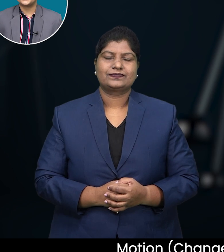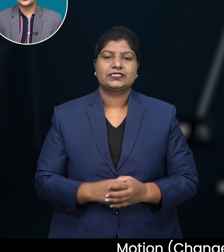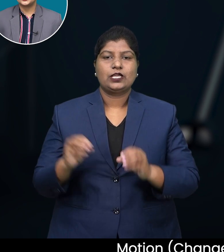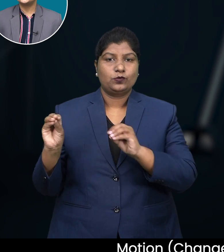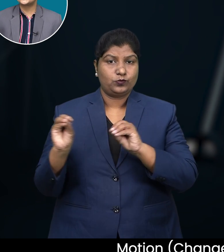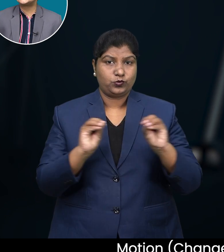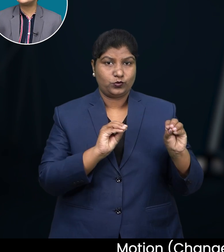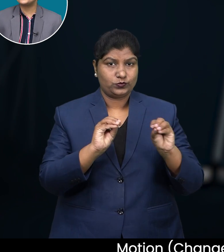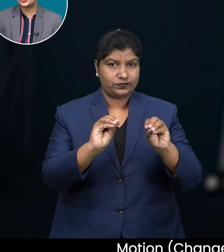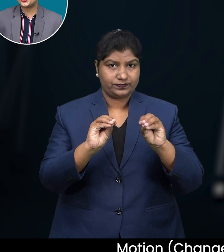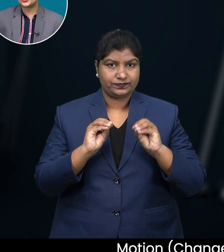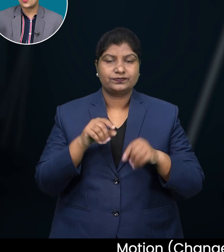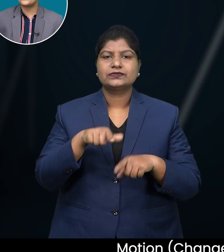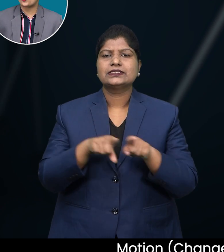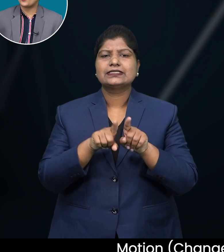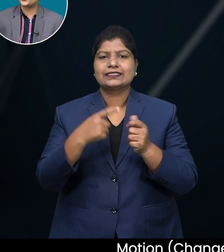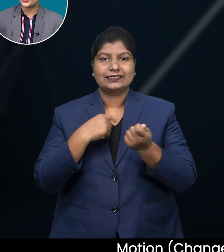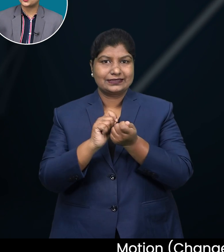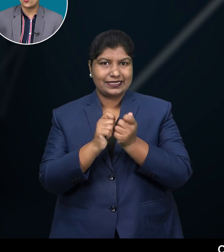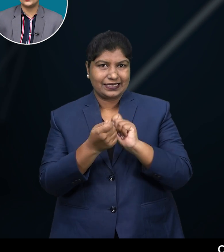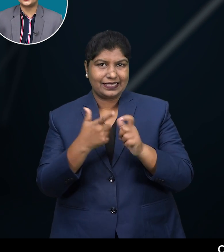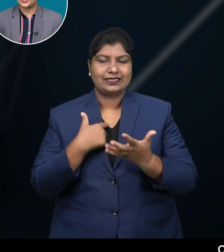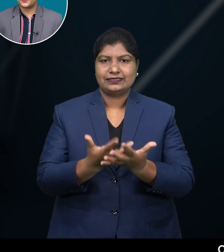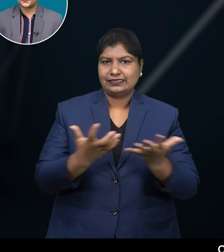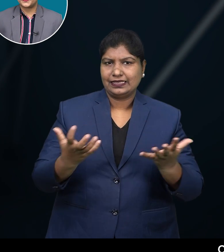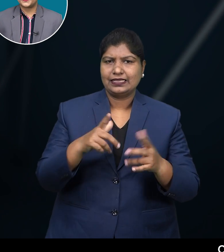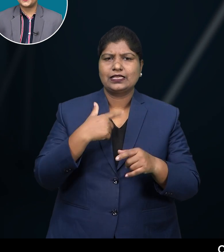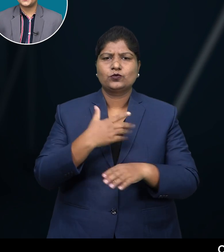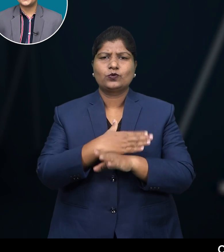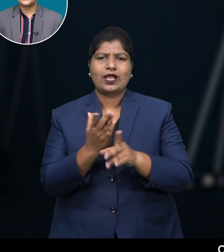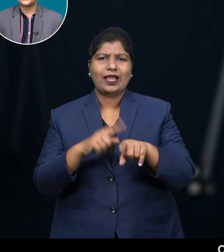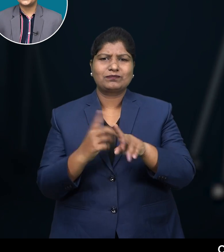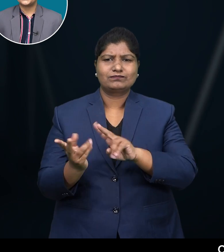Motion. Change in position of an object over time.